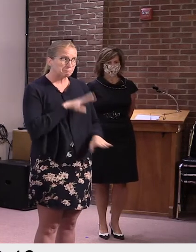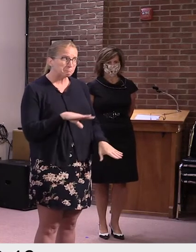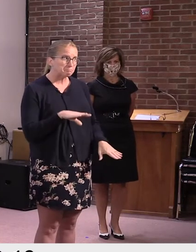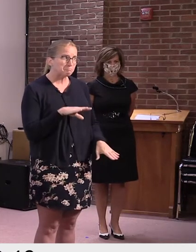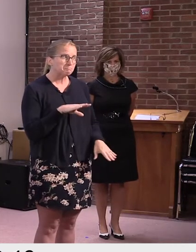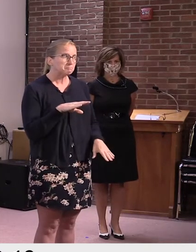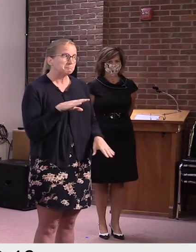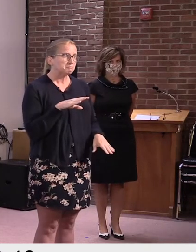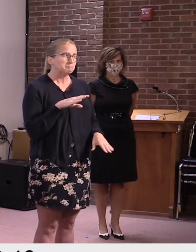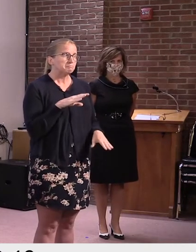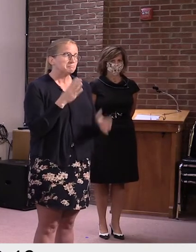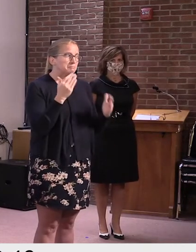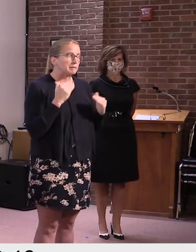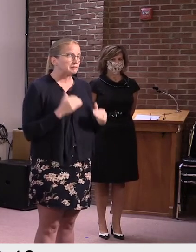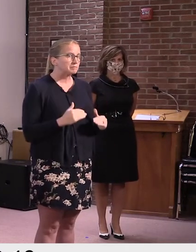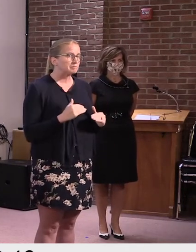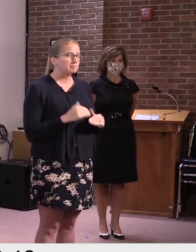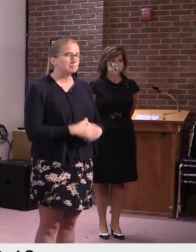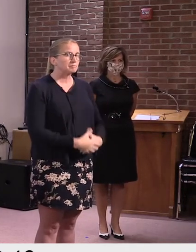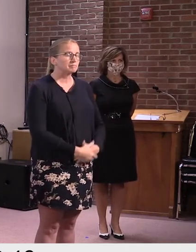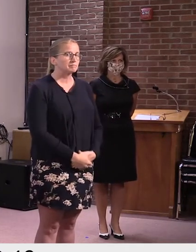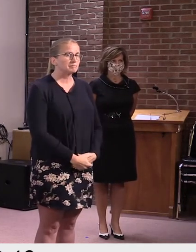Lisa, AP.